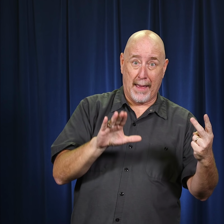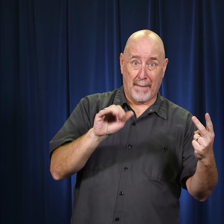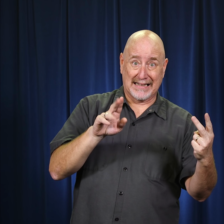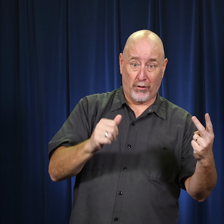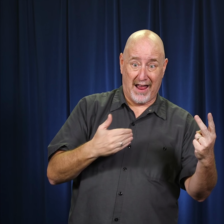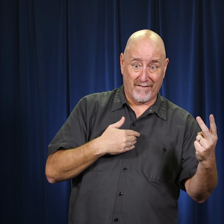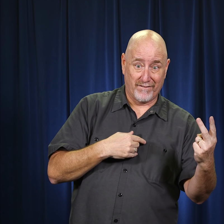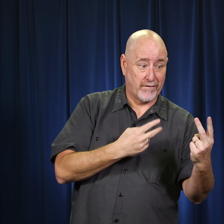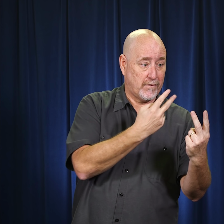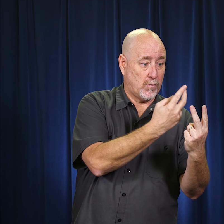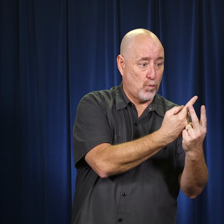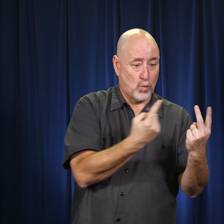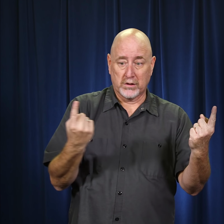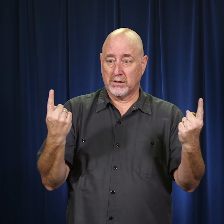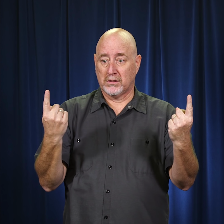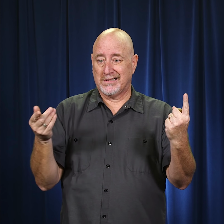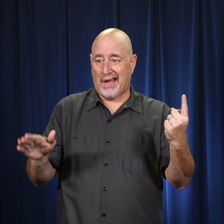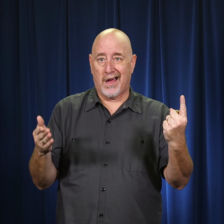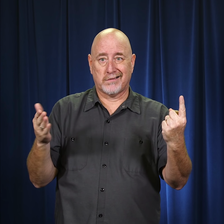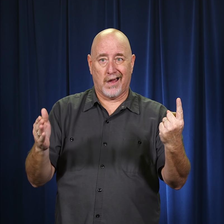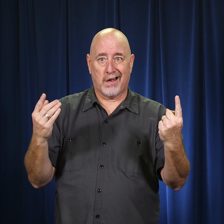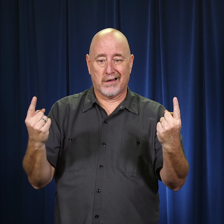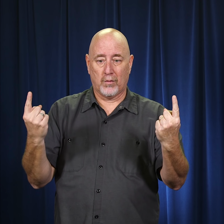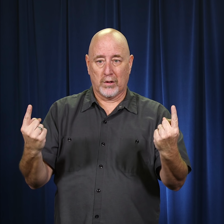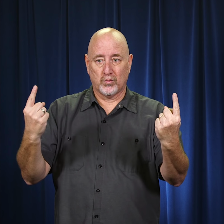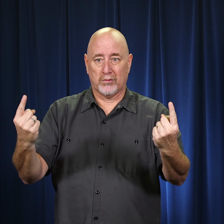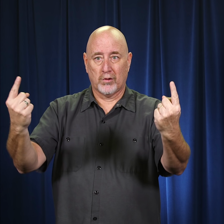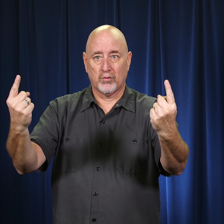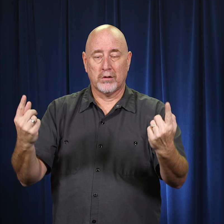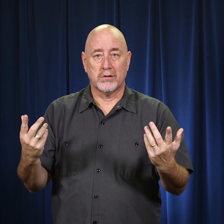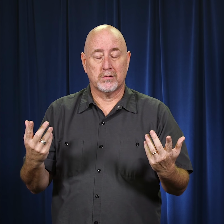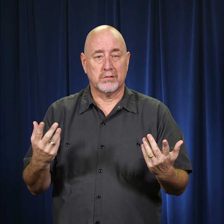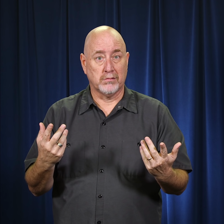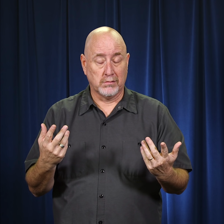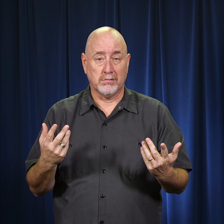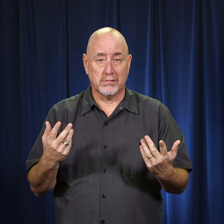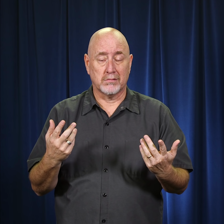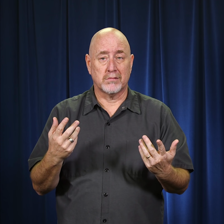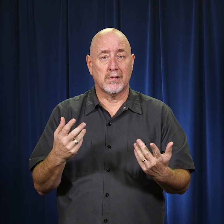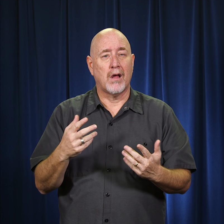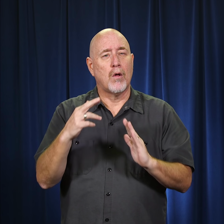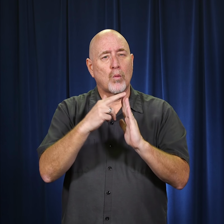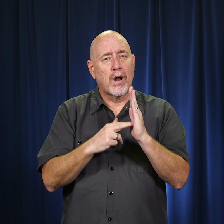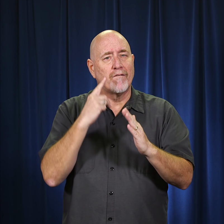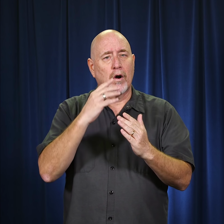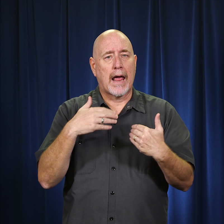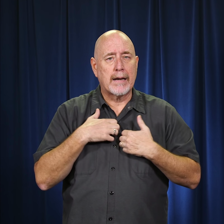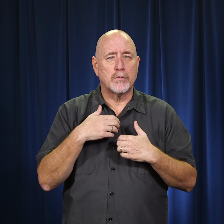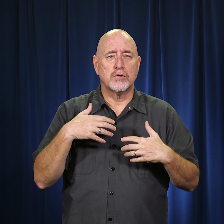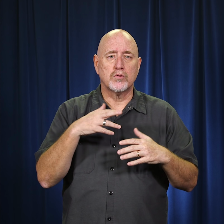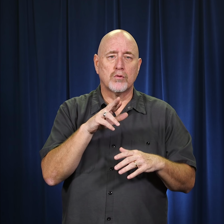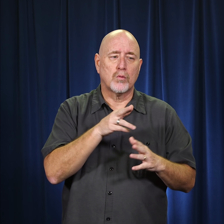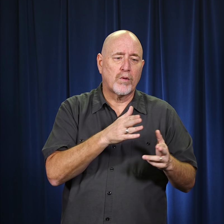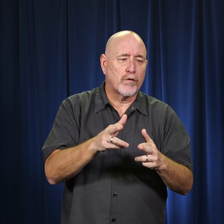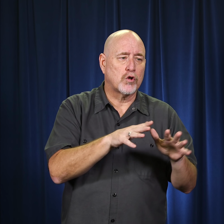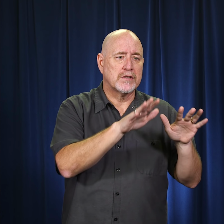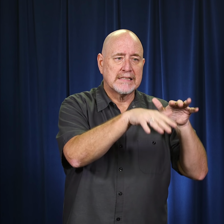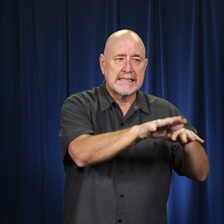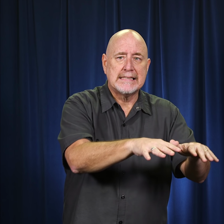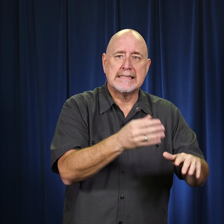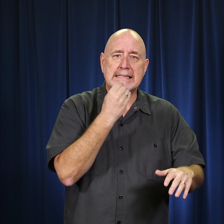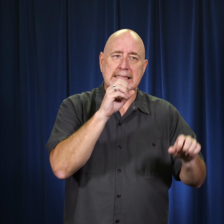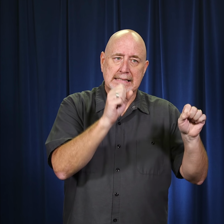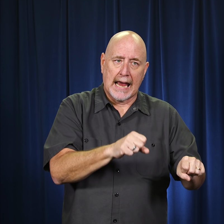this certain bacteria die. As we look at that regulation for all animals in the rivers and the seas